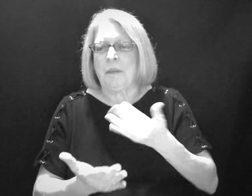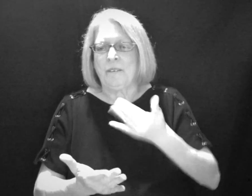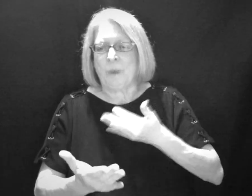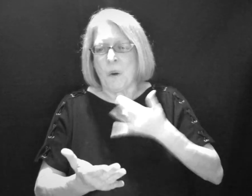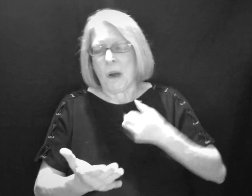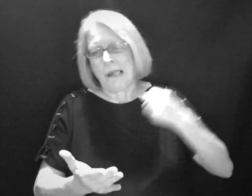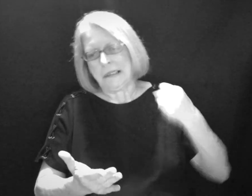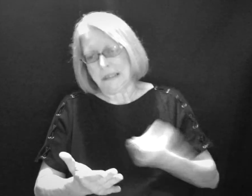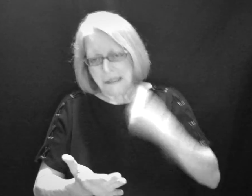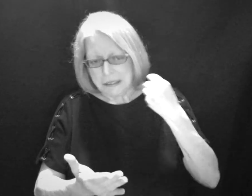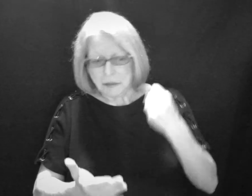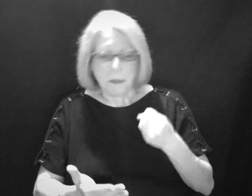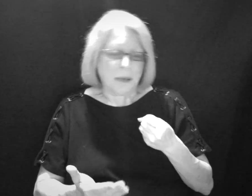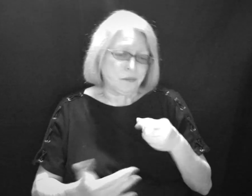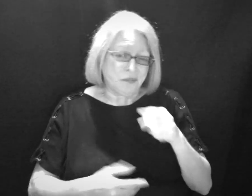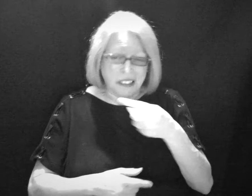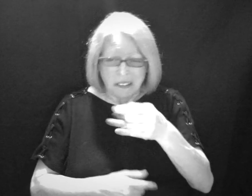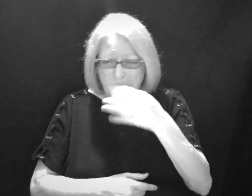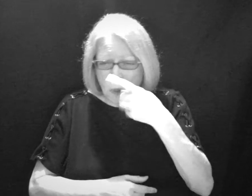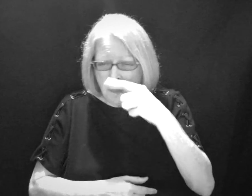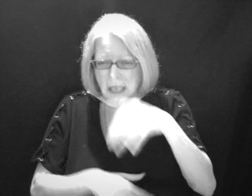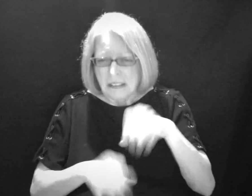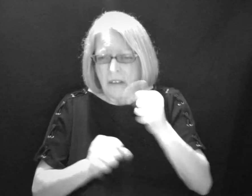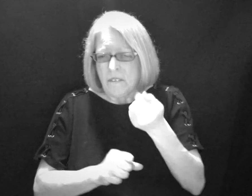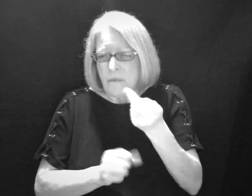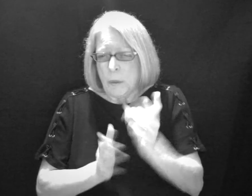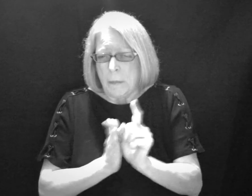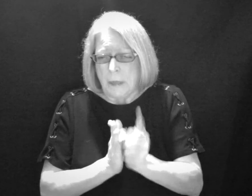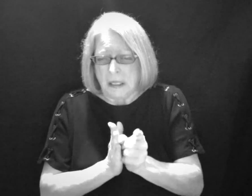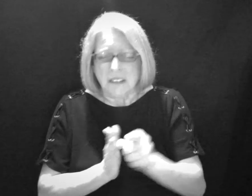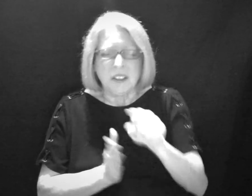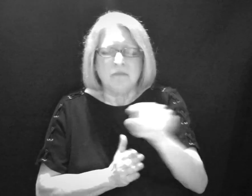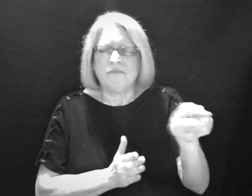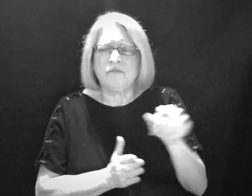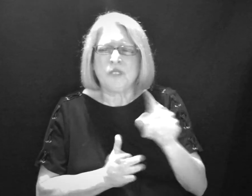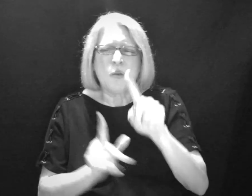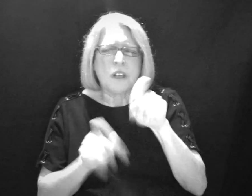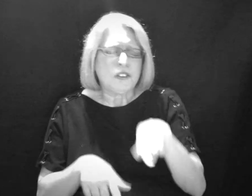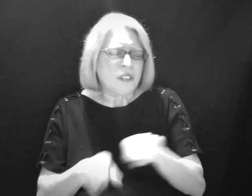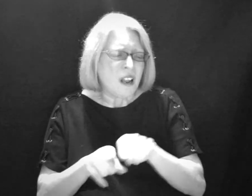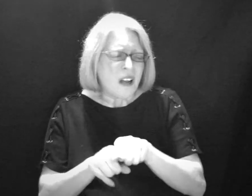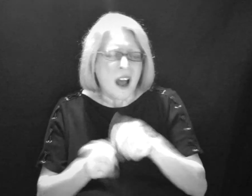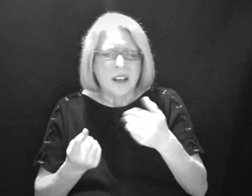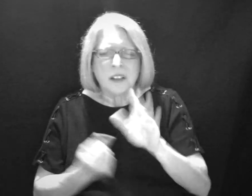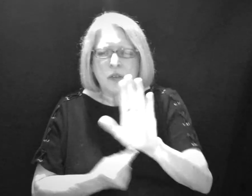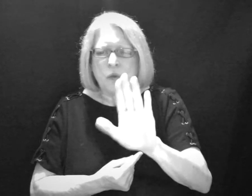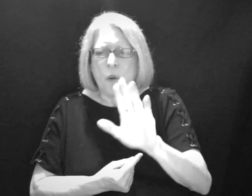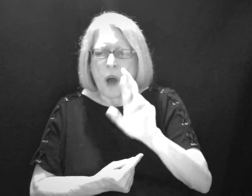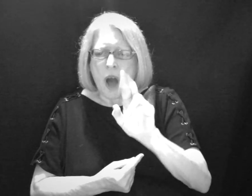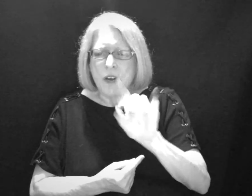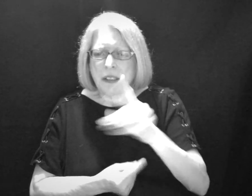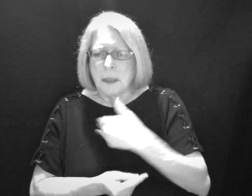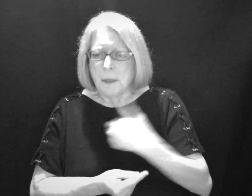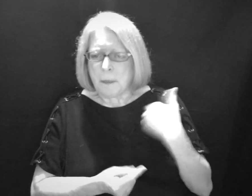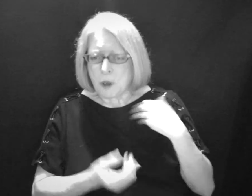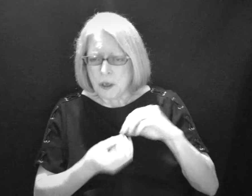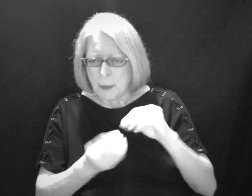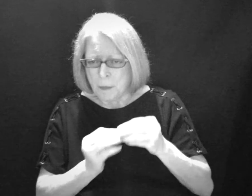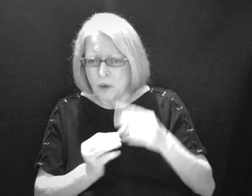All right, that's all done. Press done. And done. Okay, let's click edit. Let's upload